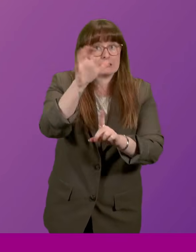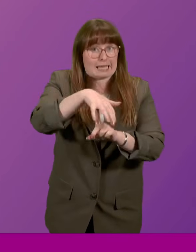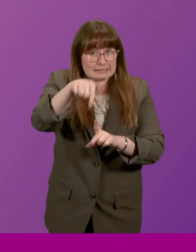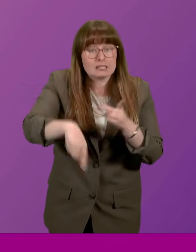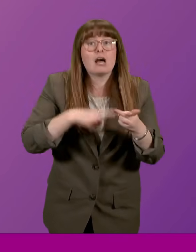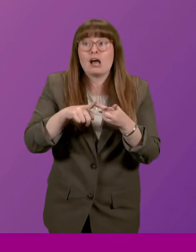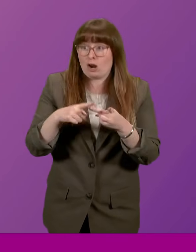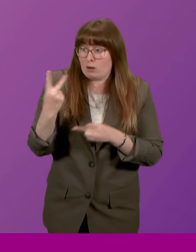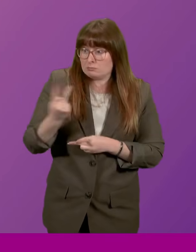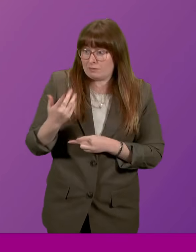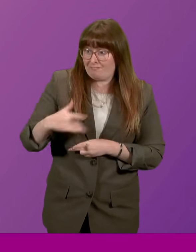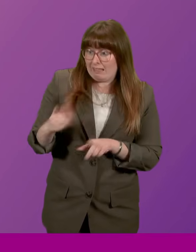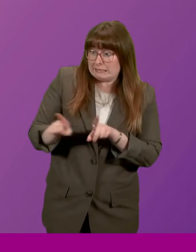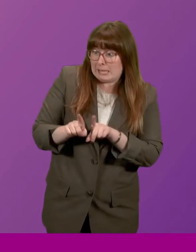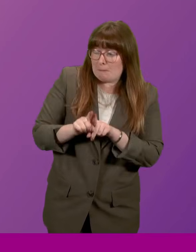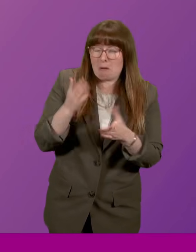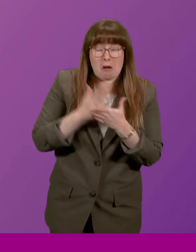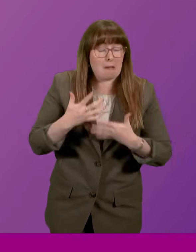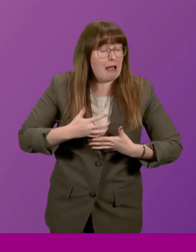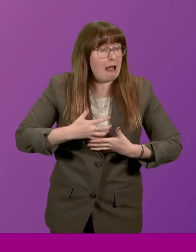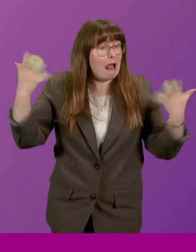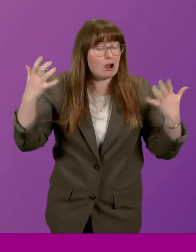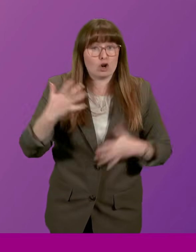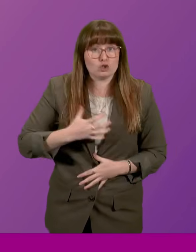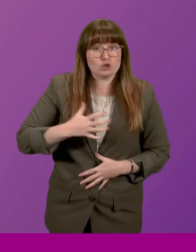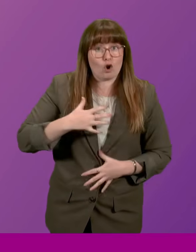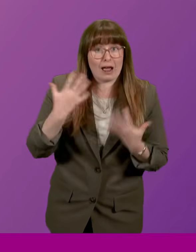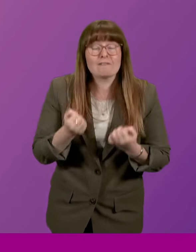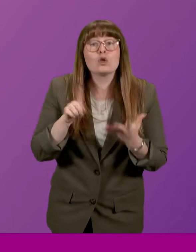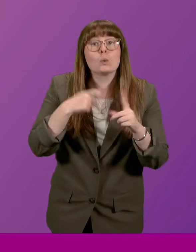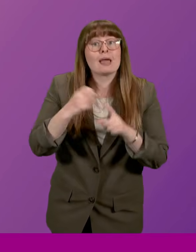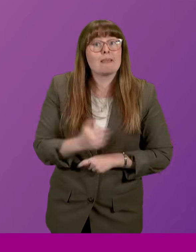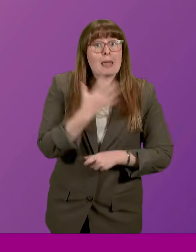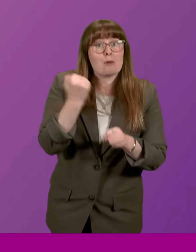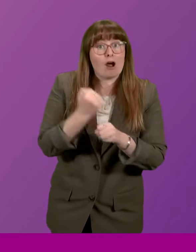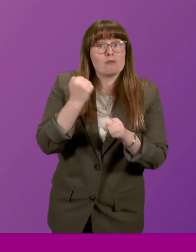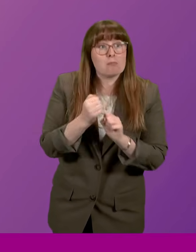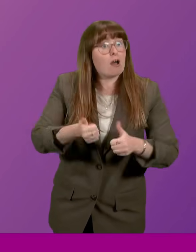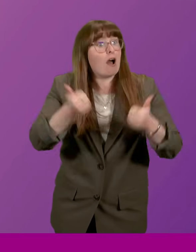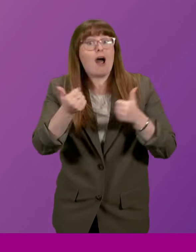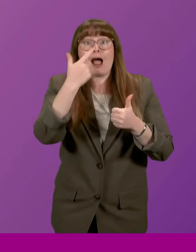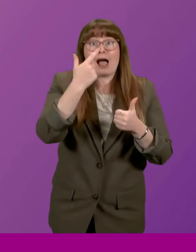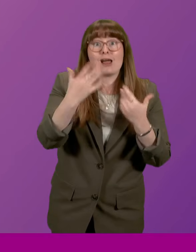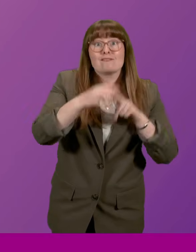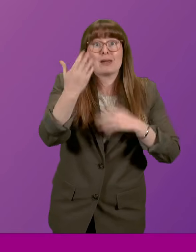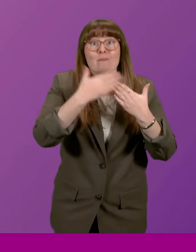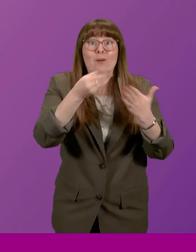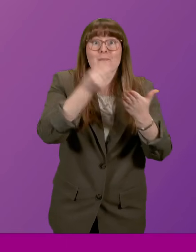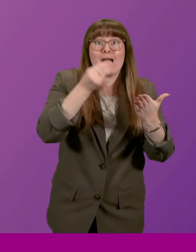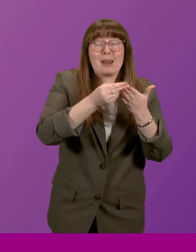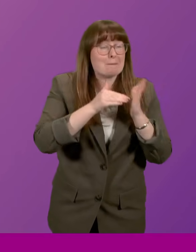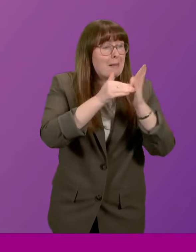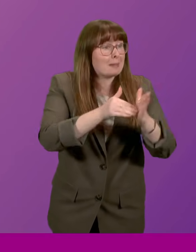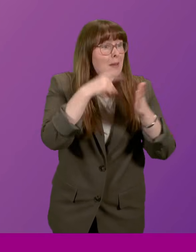share my utter disbelief and anger that whilst the UK Labour government can somehow find hundreds of millions of pounds to